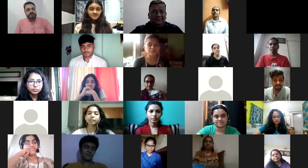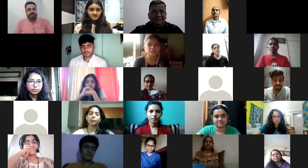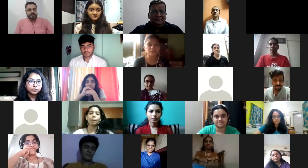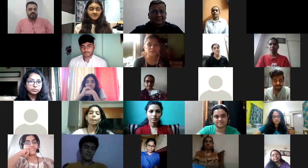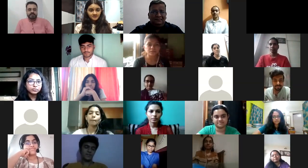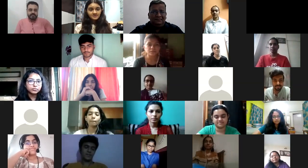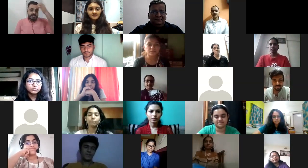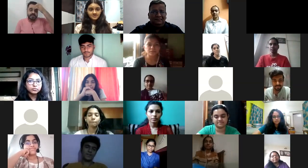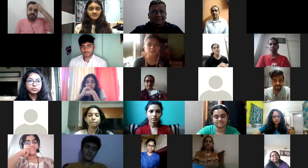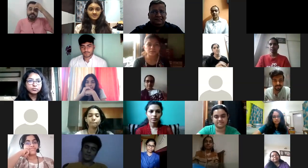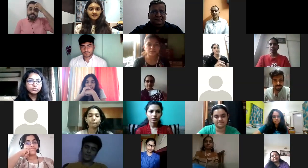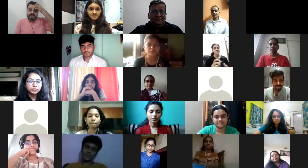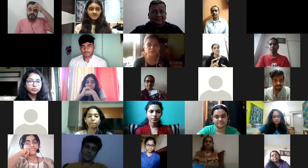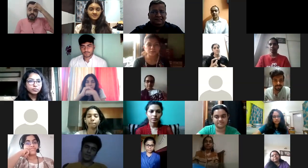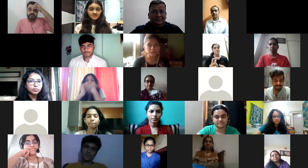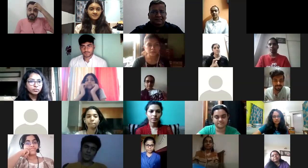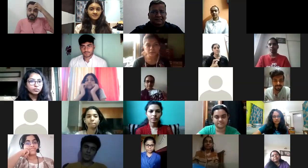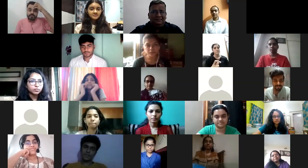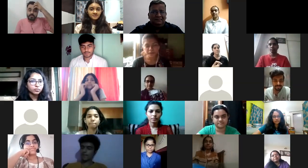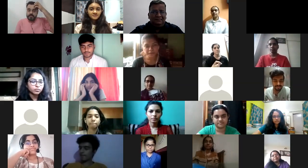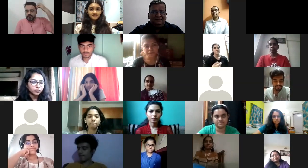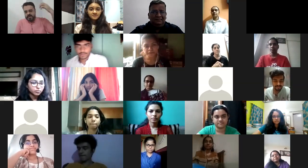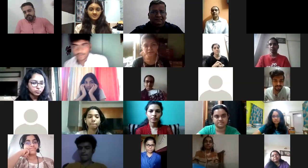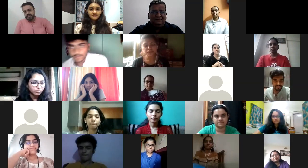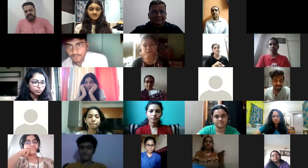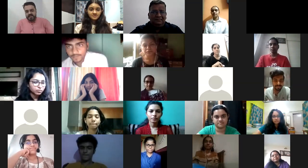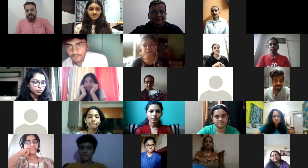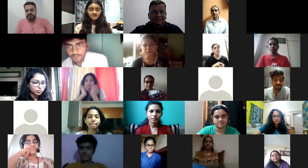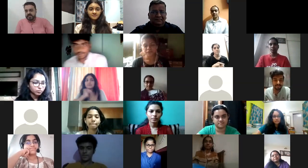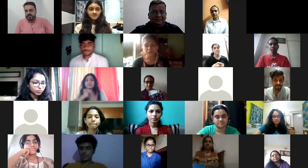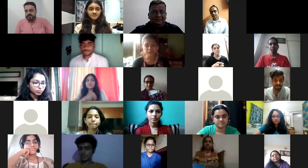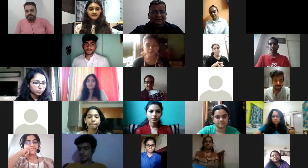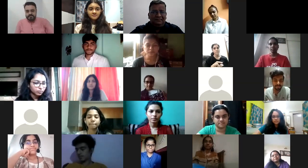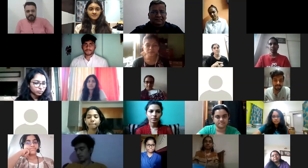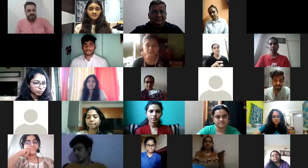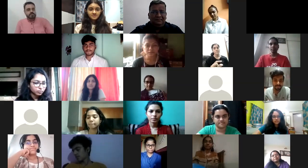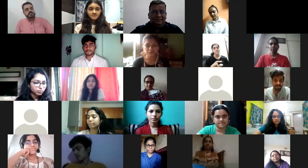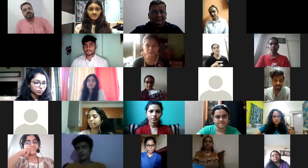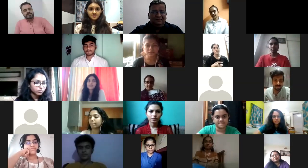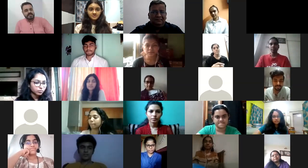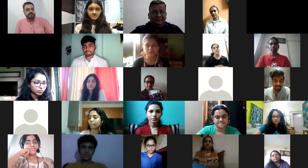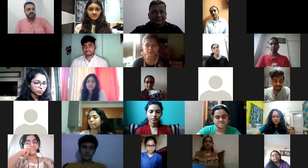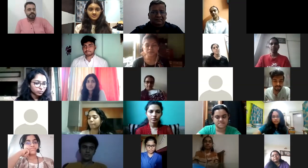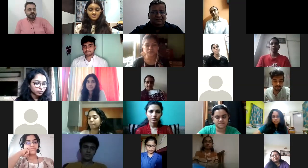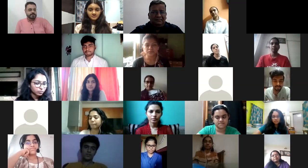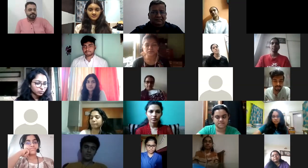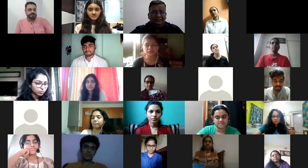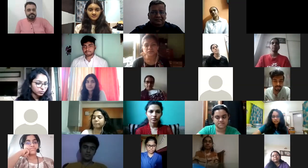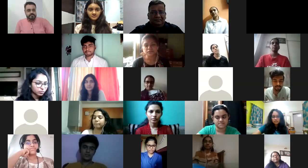times of the day, we wish each other good morning, good afternoon, night, evening. Okay. So the general sign that we use,